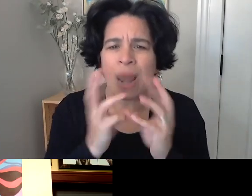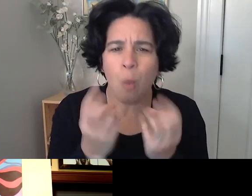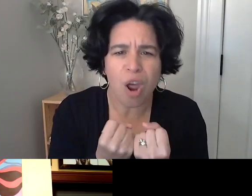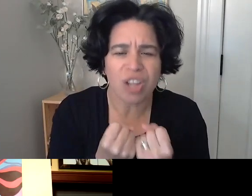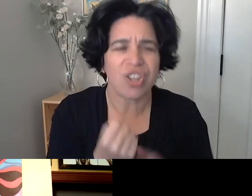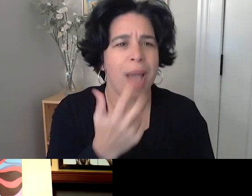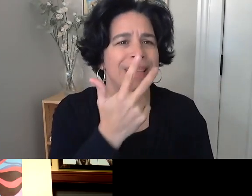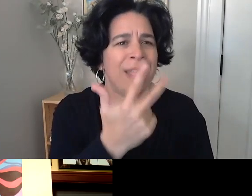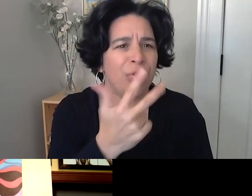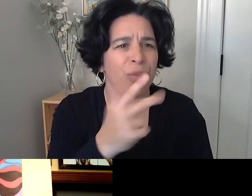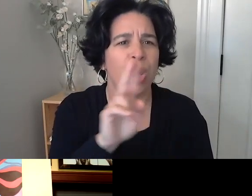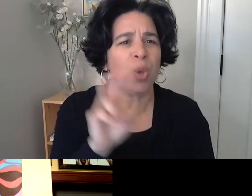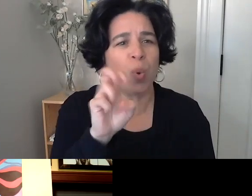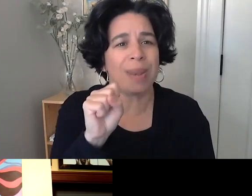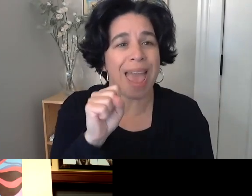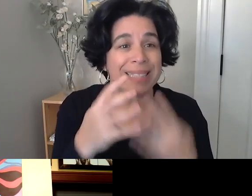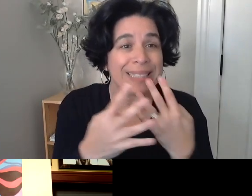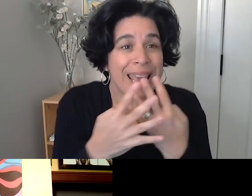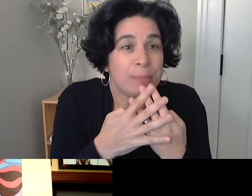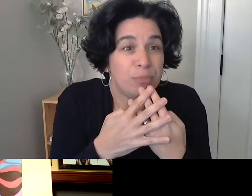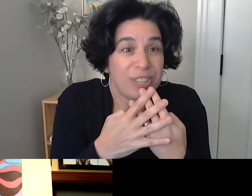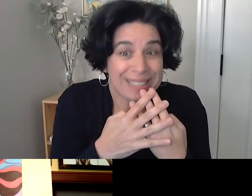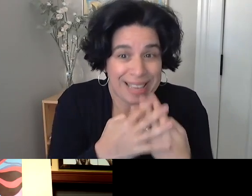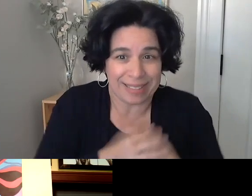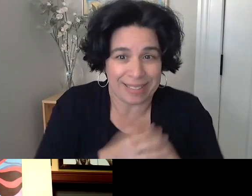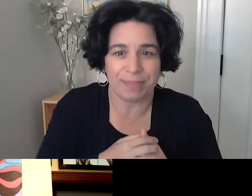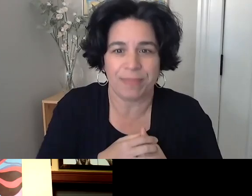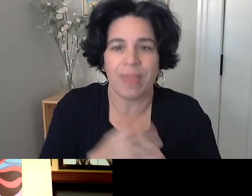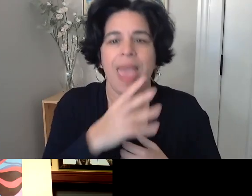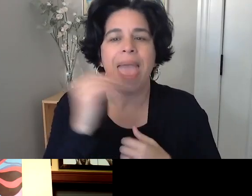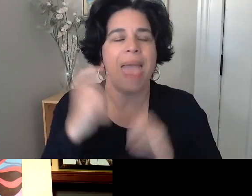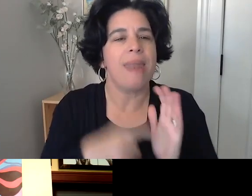as well as a performance and workshops in 3 US prisons.